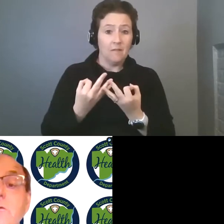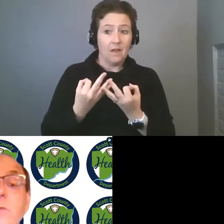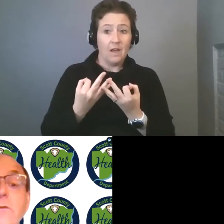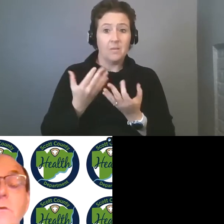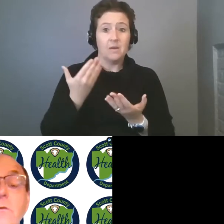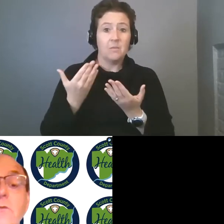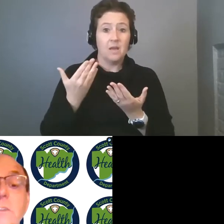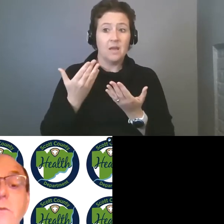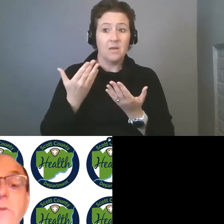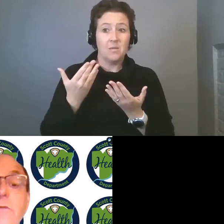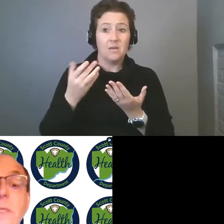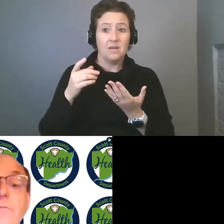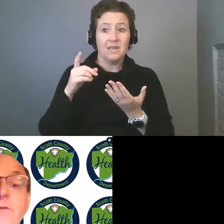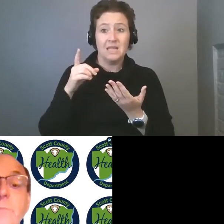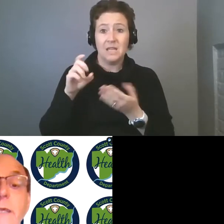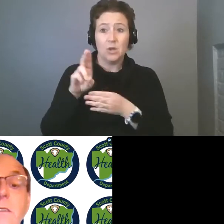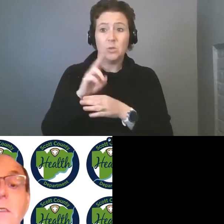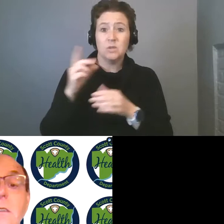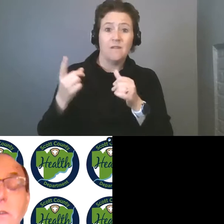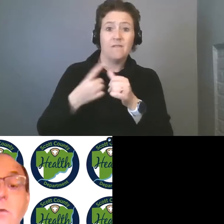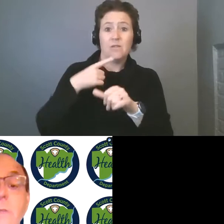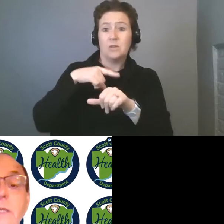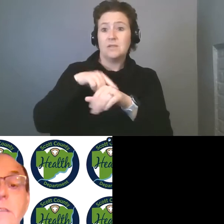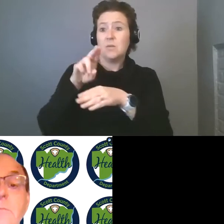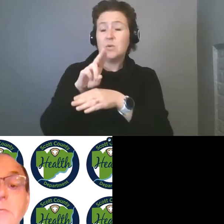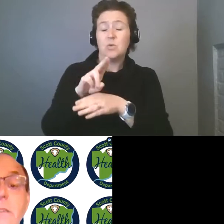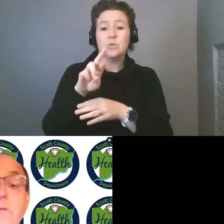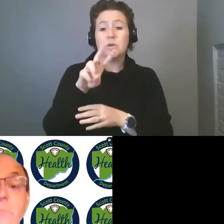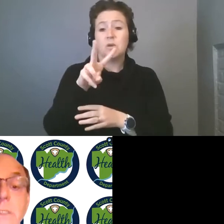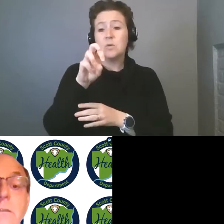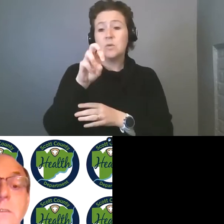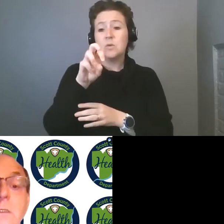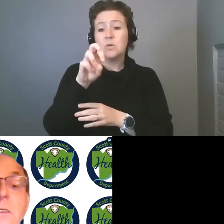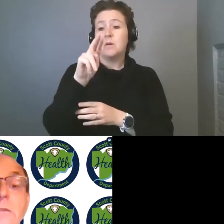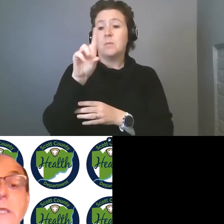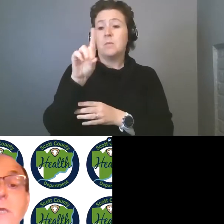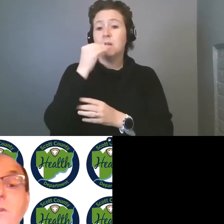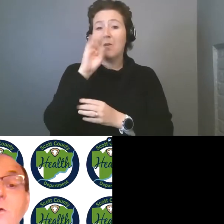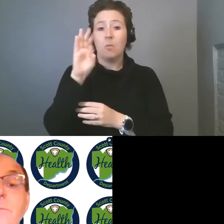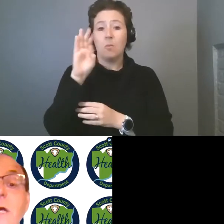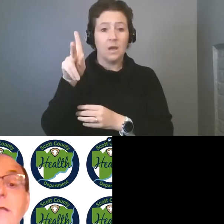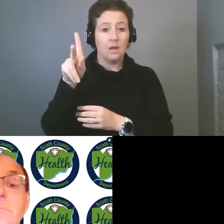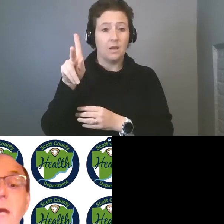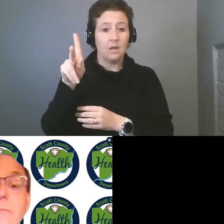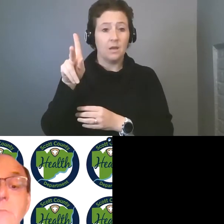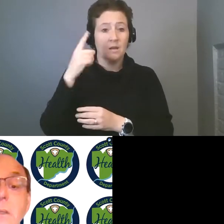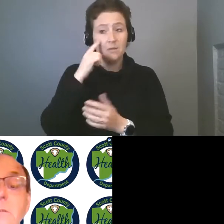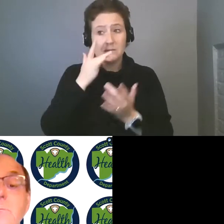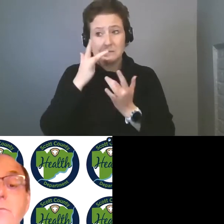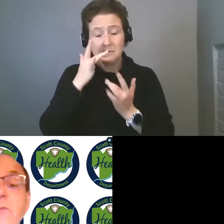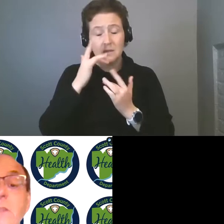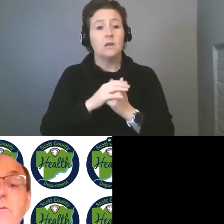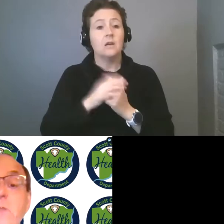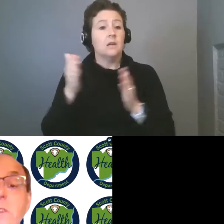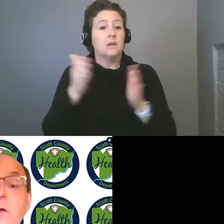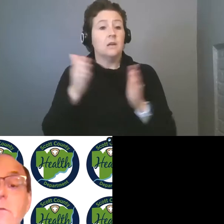to resources such as the Riverbend Foodbank in order to make ends meet. Today, we're joined by Mike Miller,